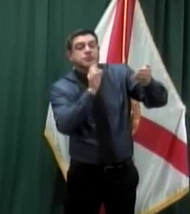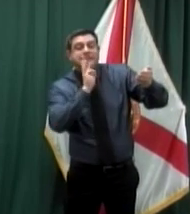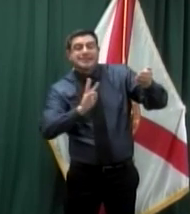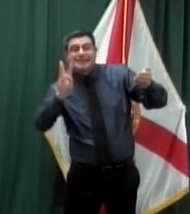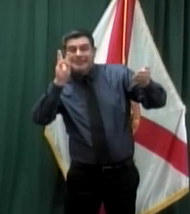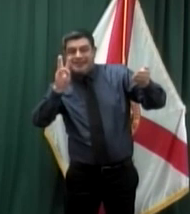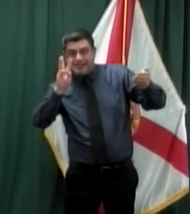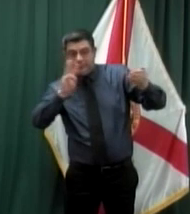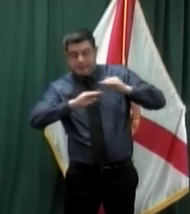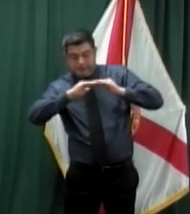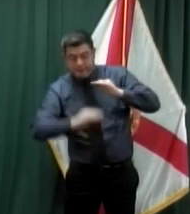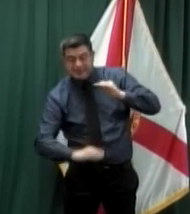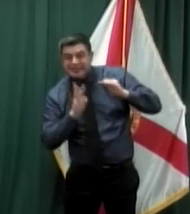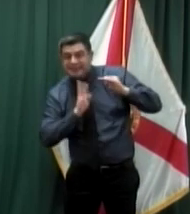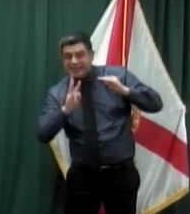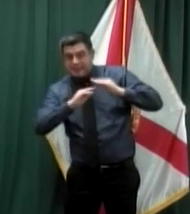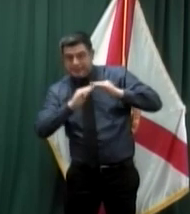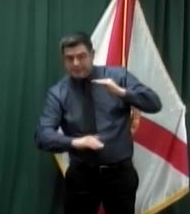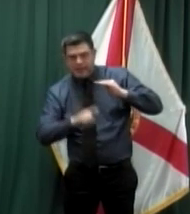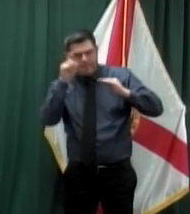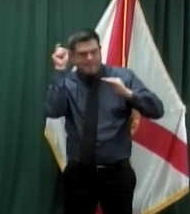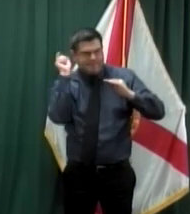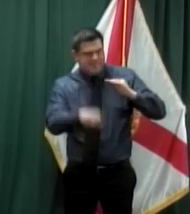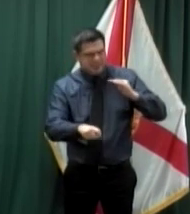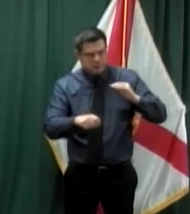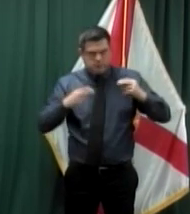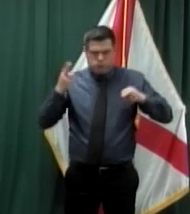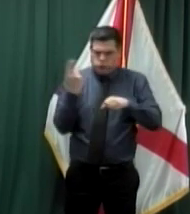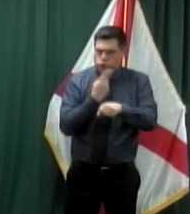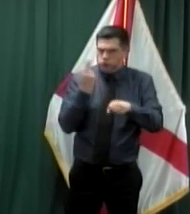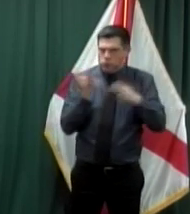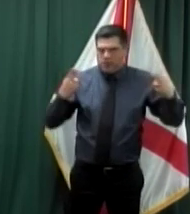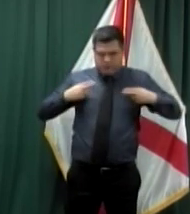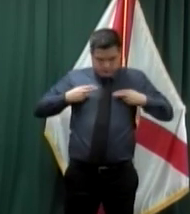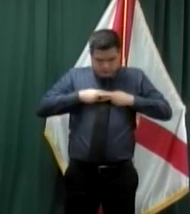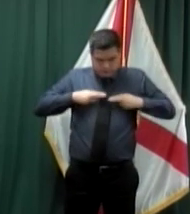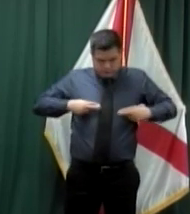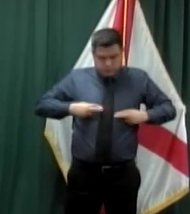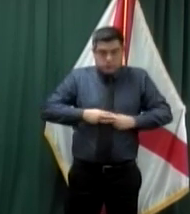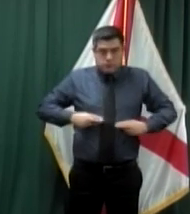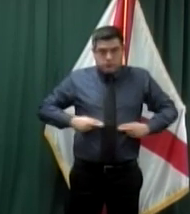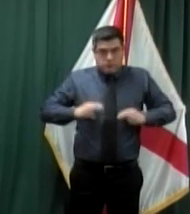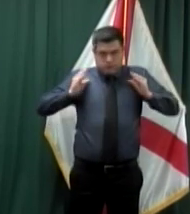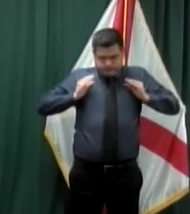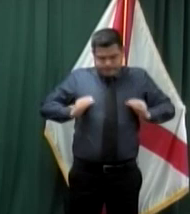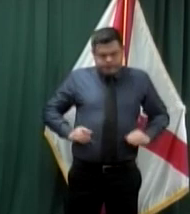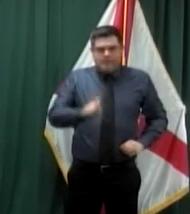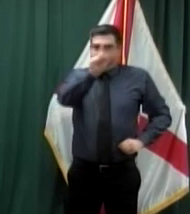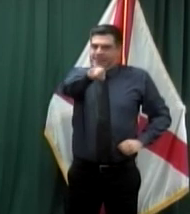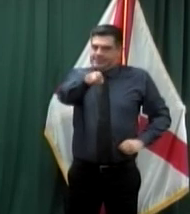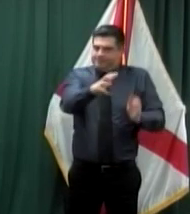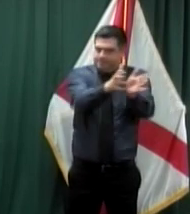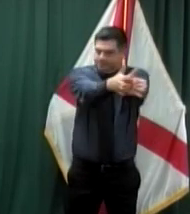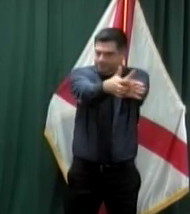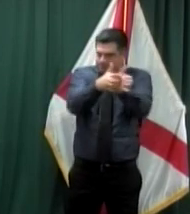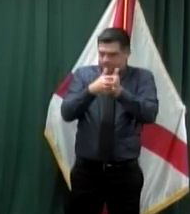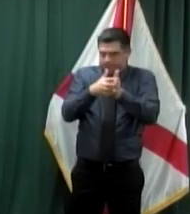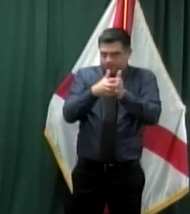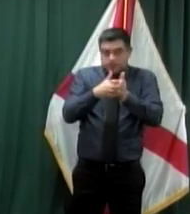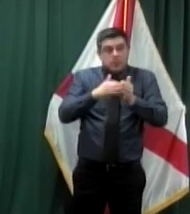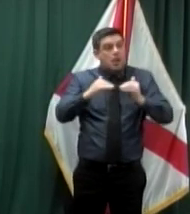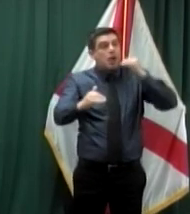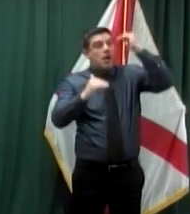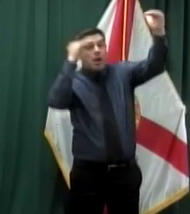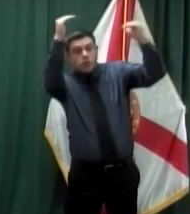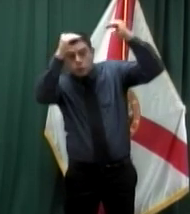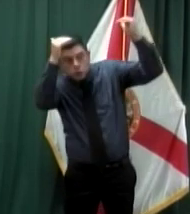safety. We encourage everybody to wear a life jacket while you're on the boat, especially in the waterways of the state of Florida. Some of the major things,